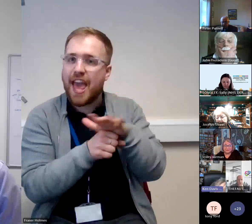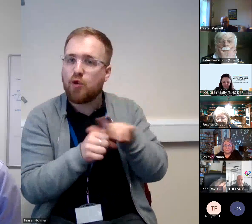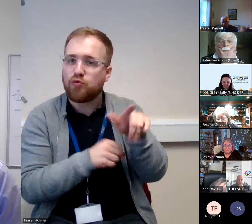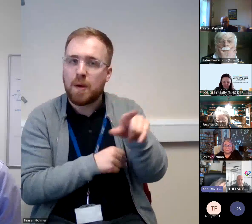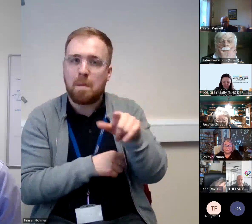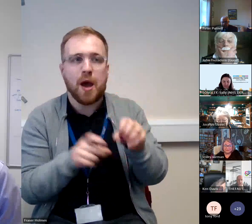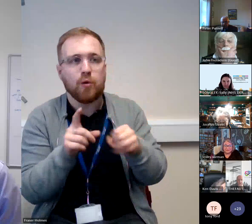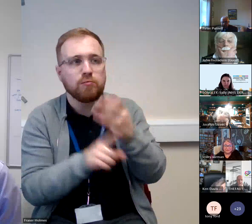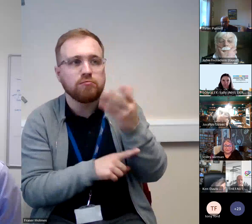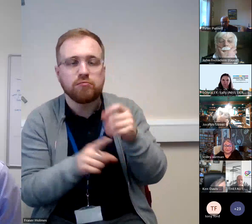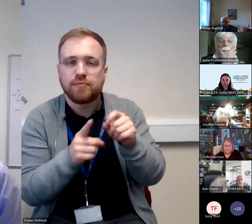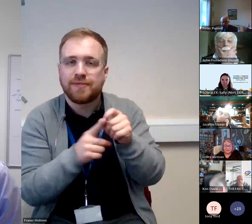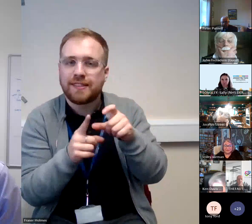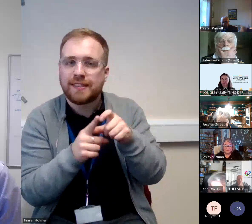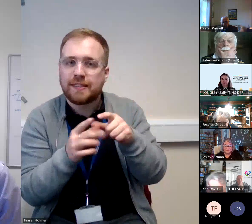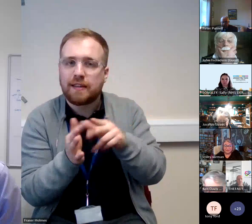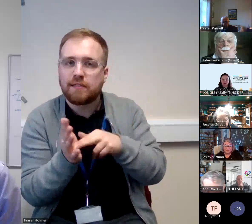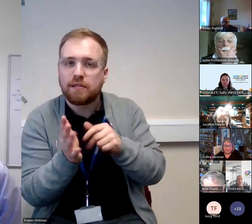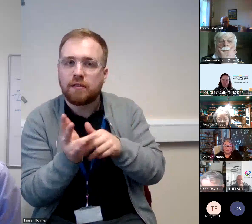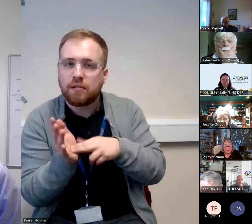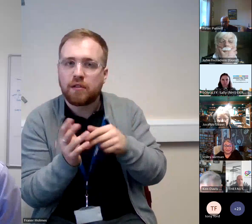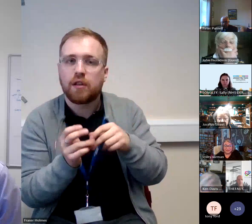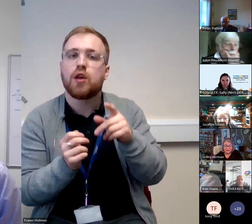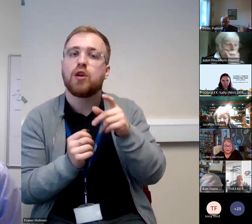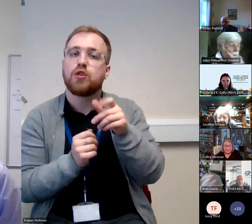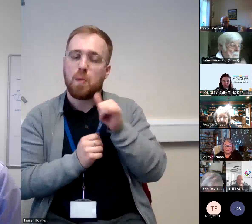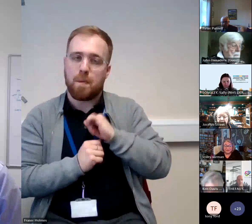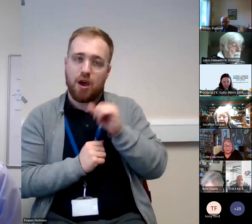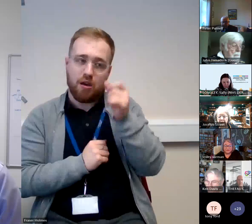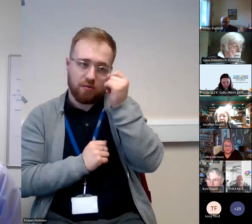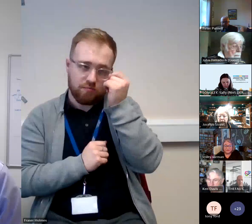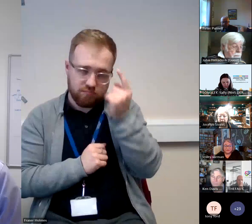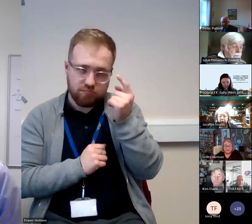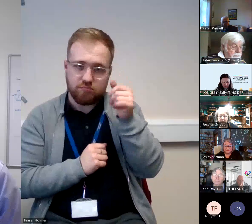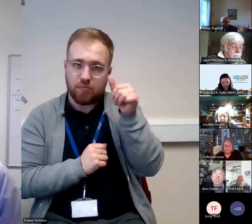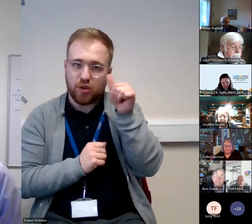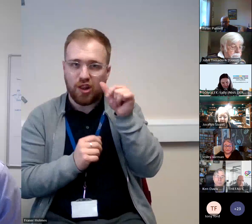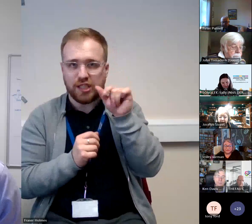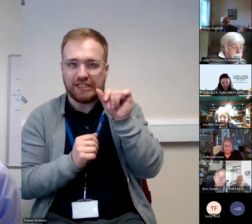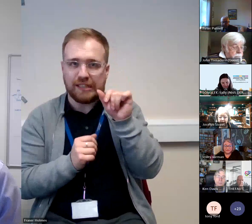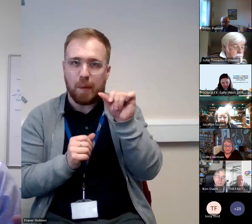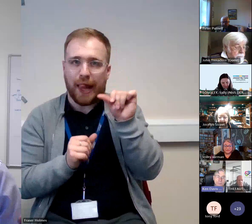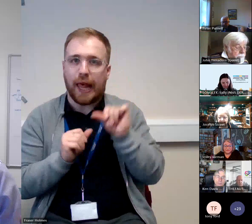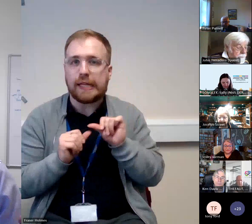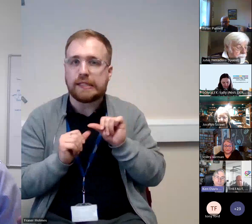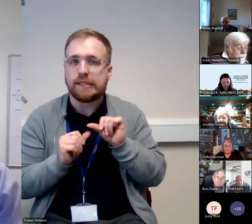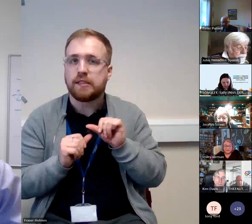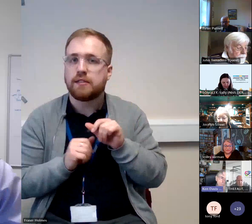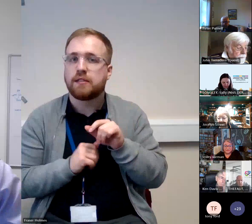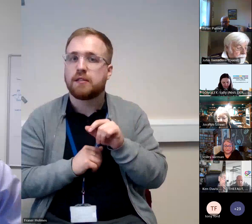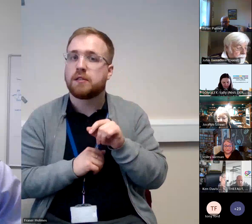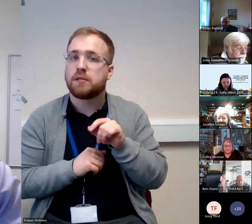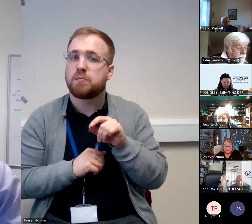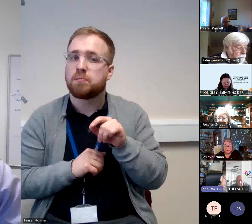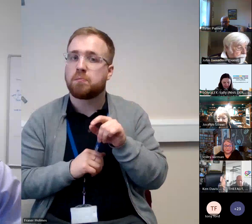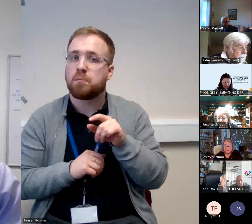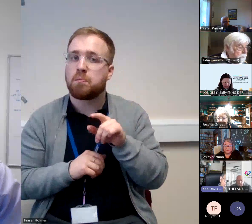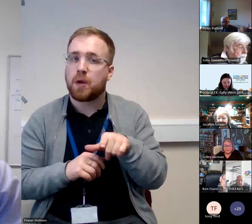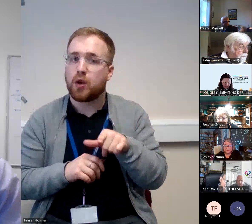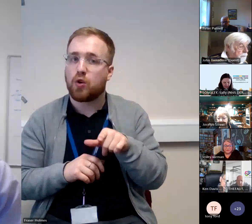the development. So yeah, my understanding and knowledge of it is limited, because we've moved on